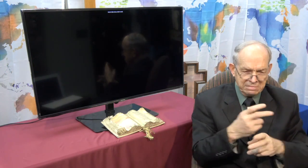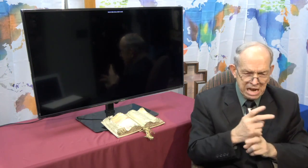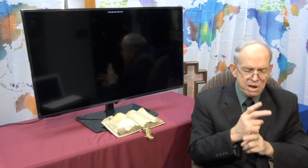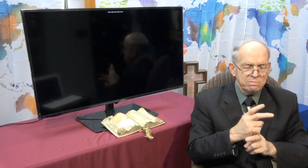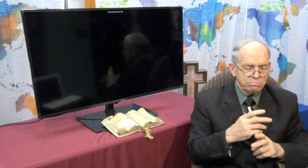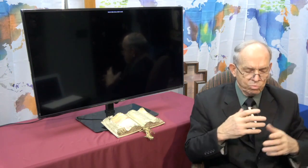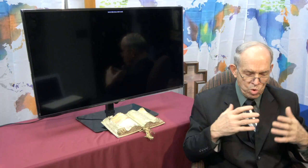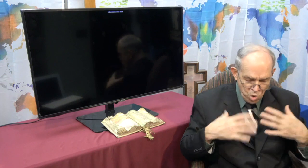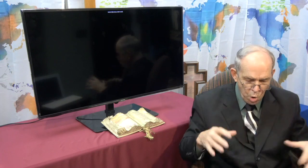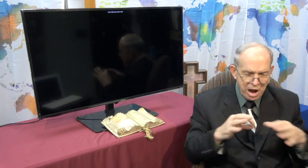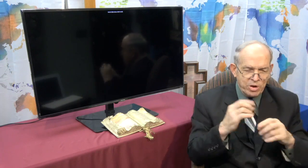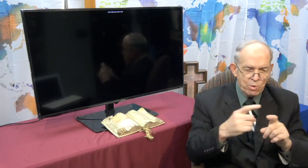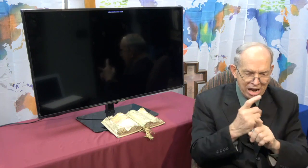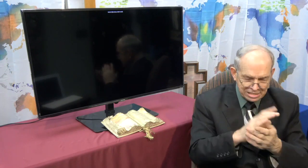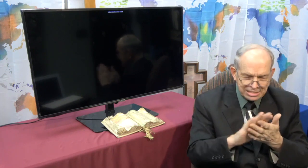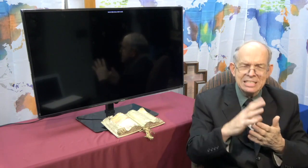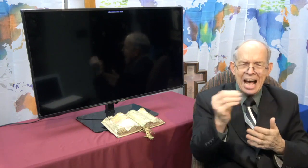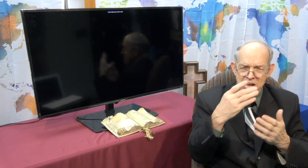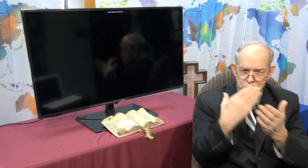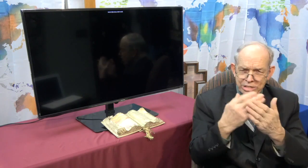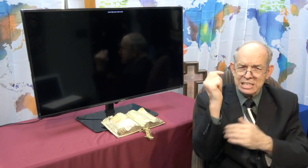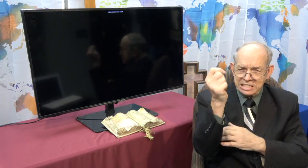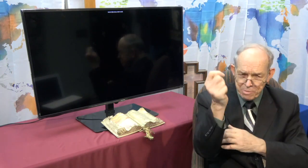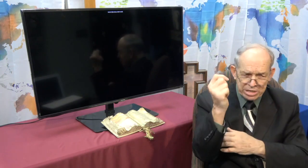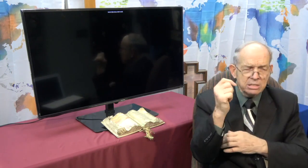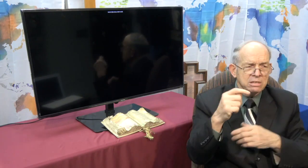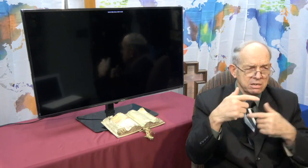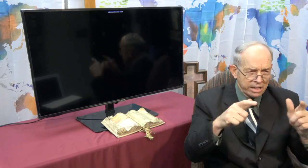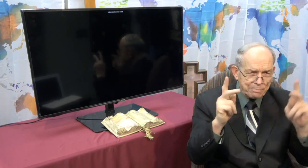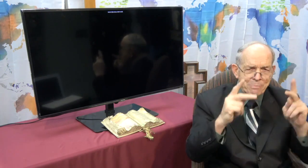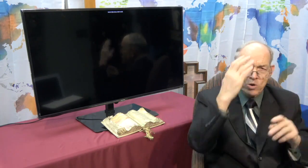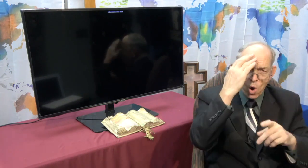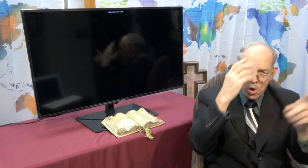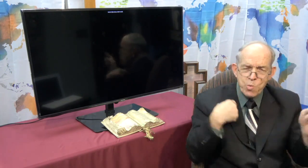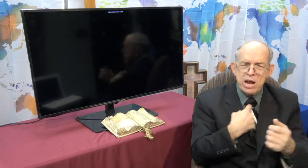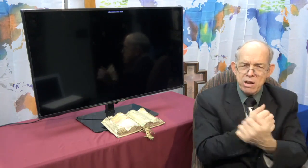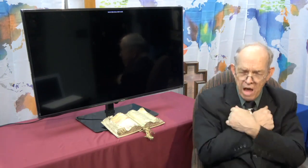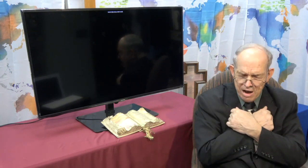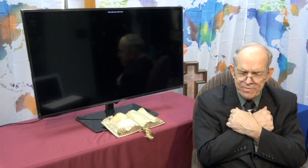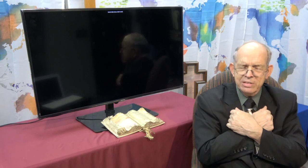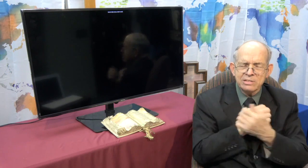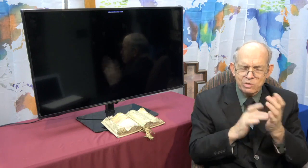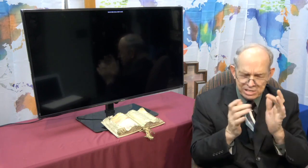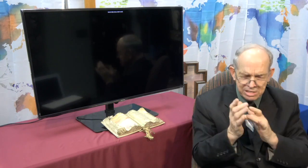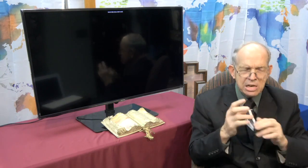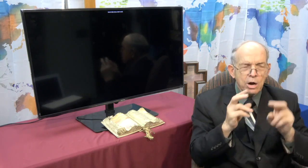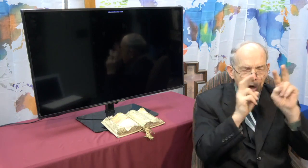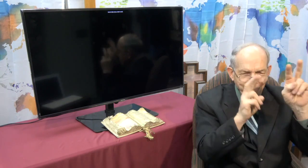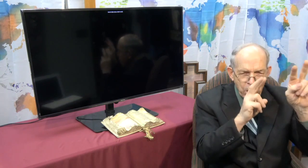clear, rope of righteousness. I trust testimony, let the people know we love Jesus, look forward